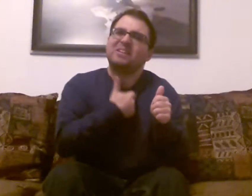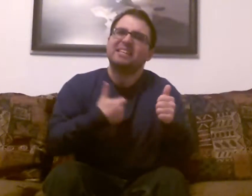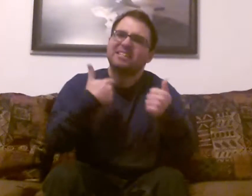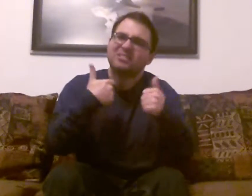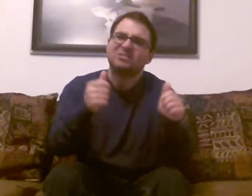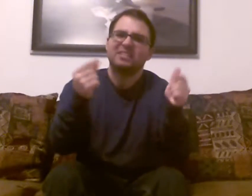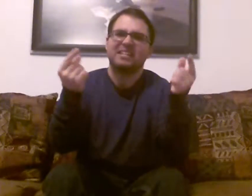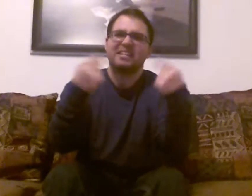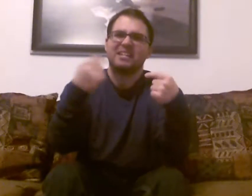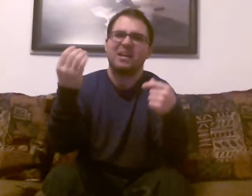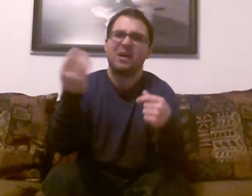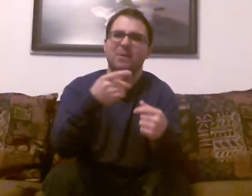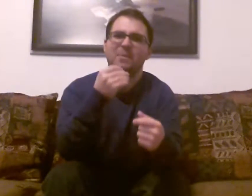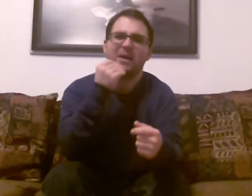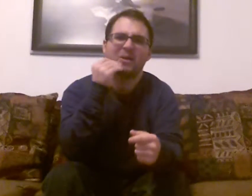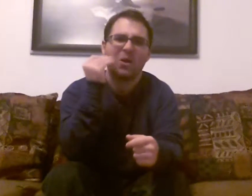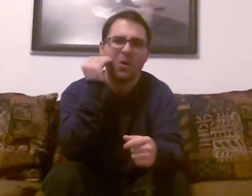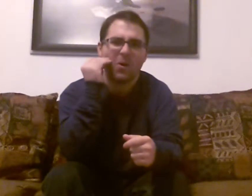and you're trying to come back home.